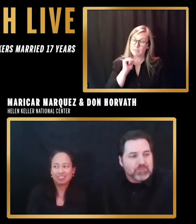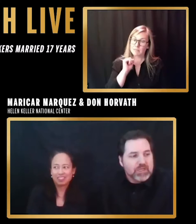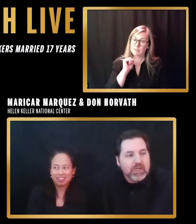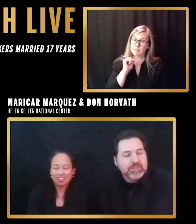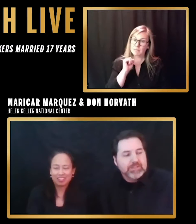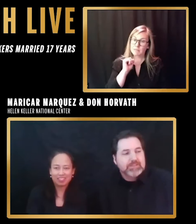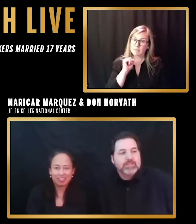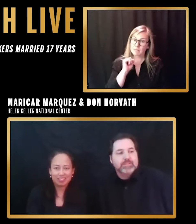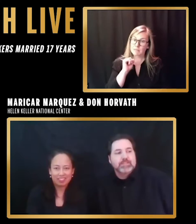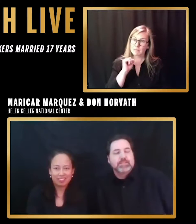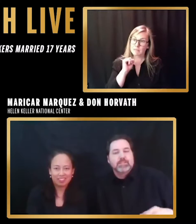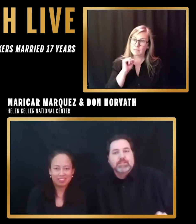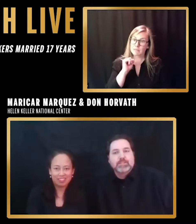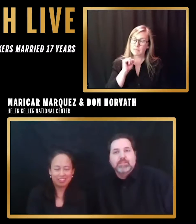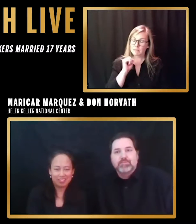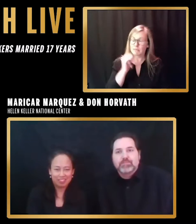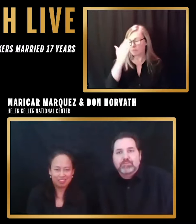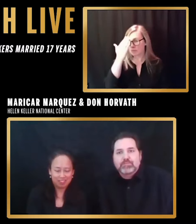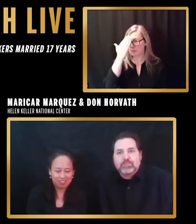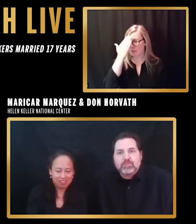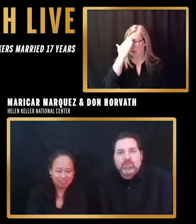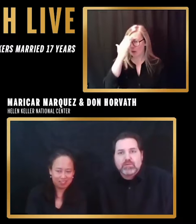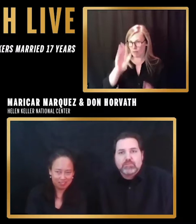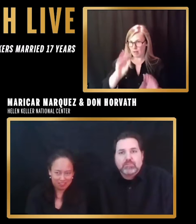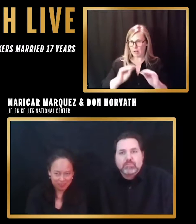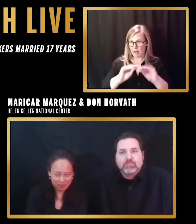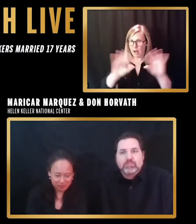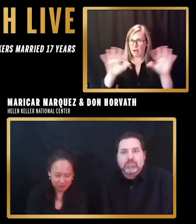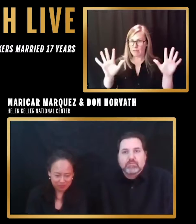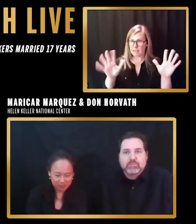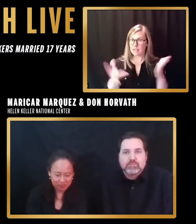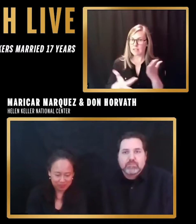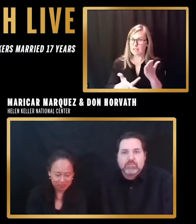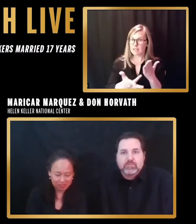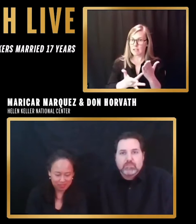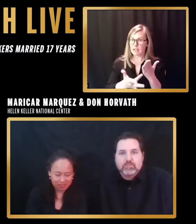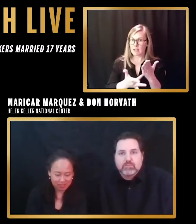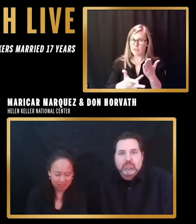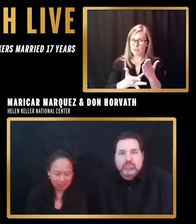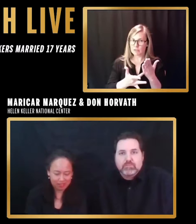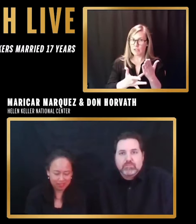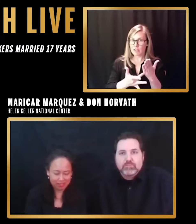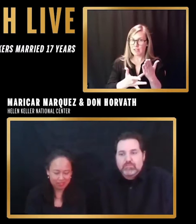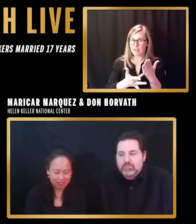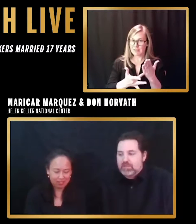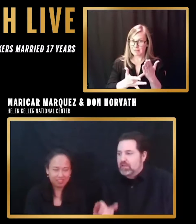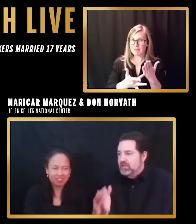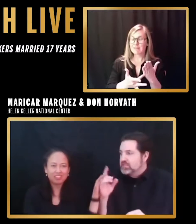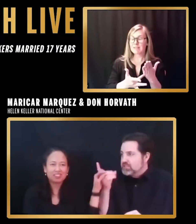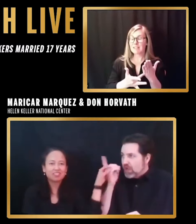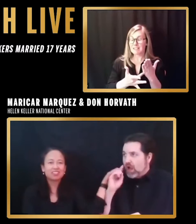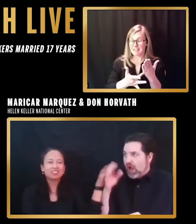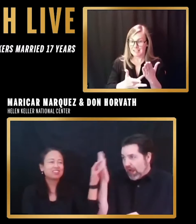I know that obviously technology has very much had to